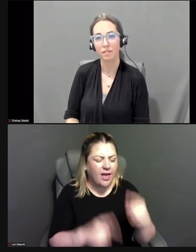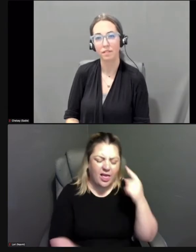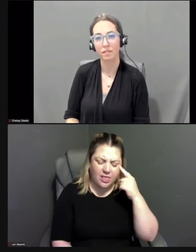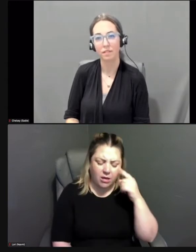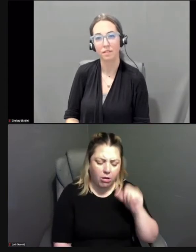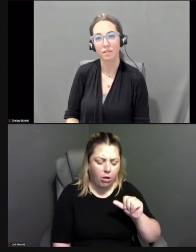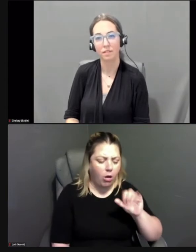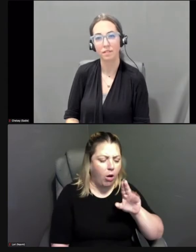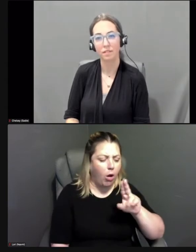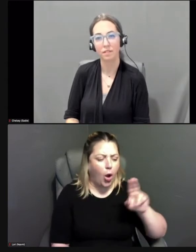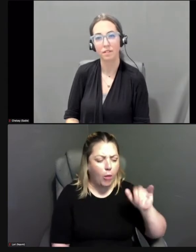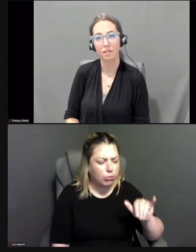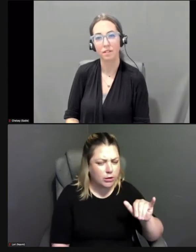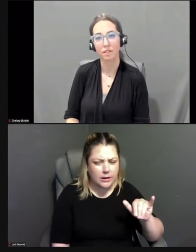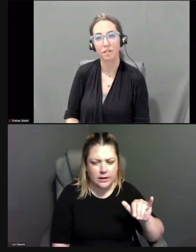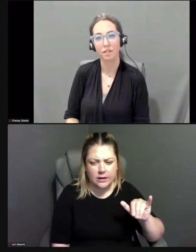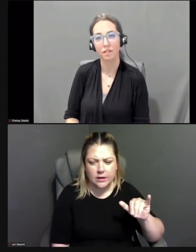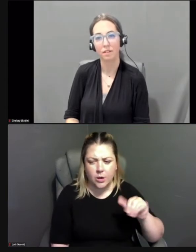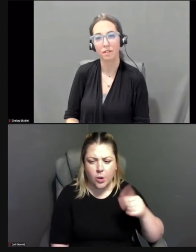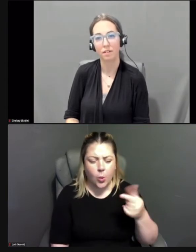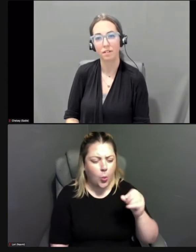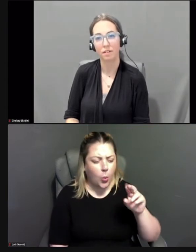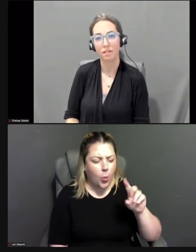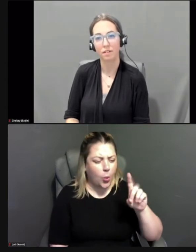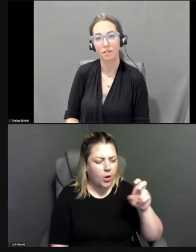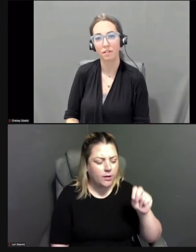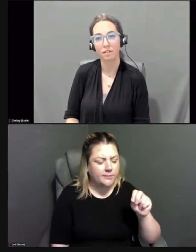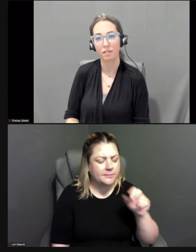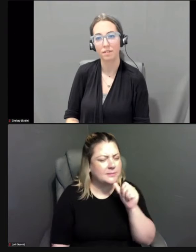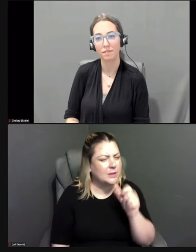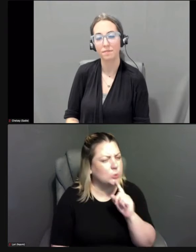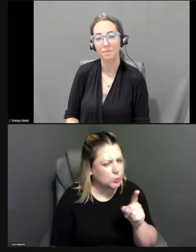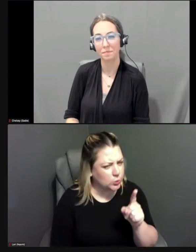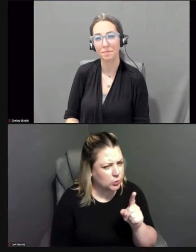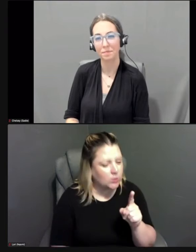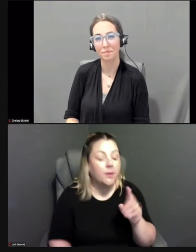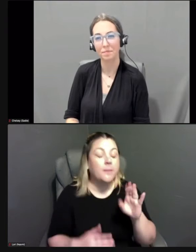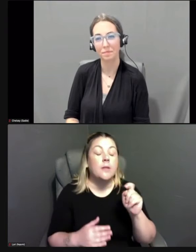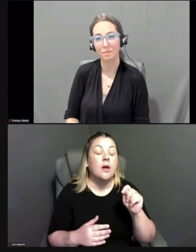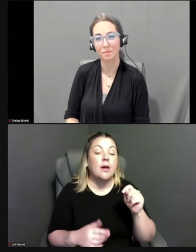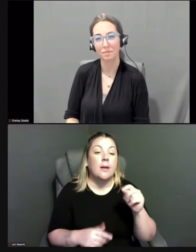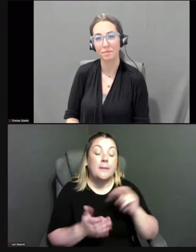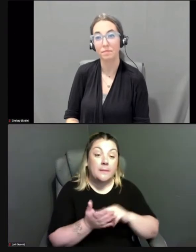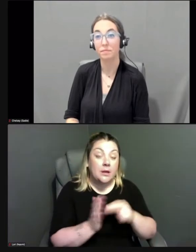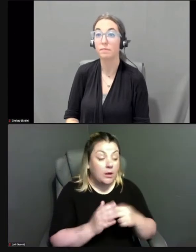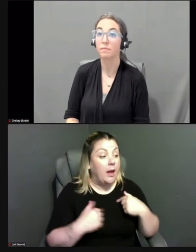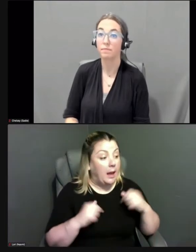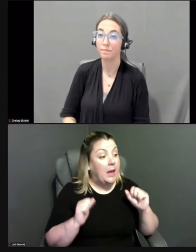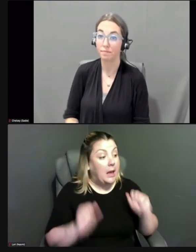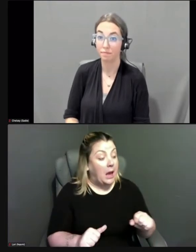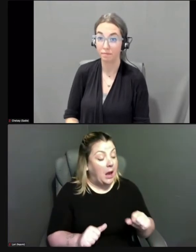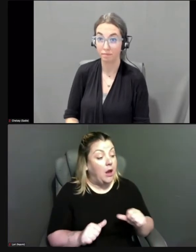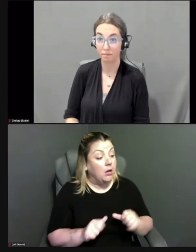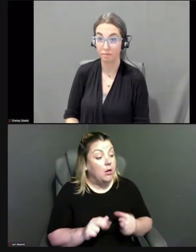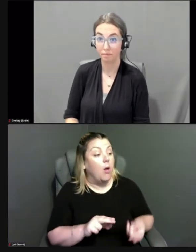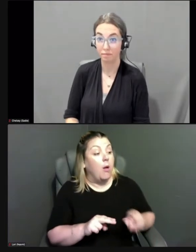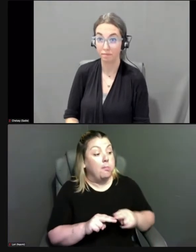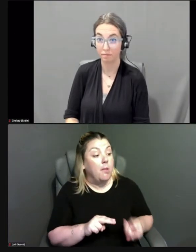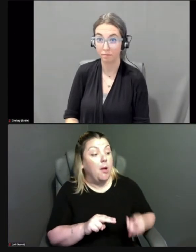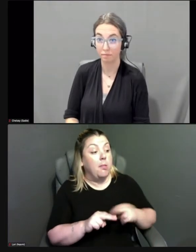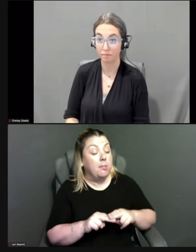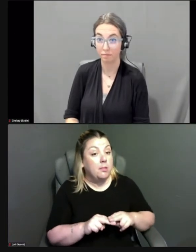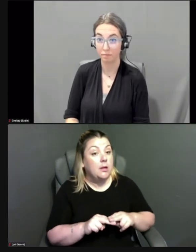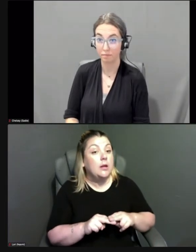I have no idea if that's actually true. But it was very much like that. It was like it was okay for me to be gaining weight as long as I was doing